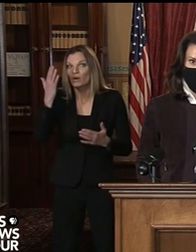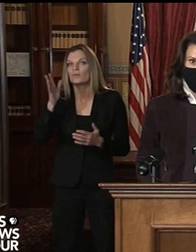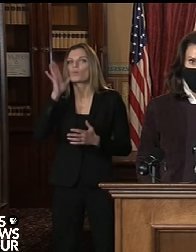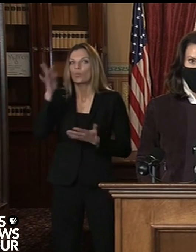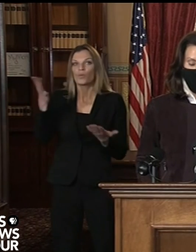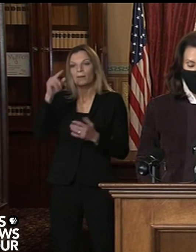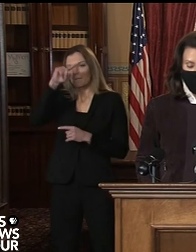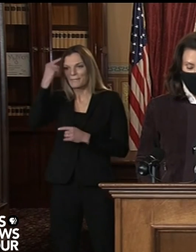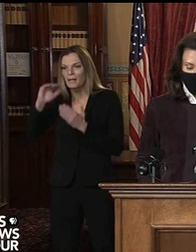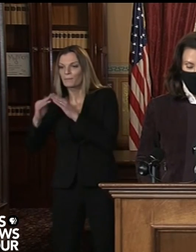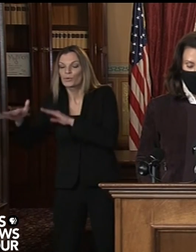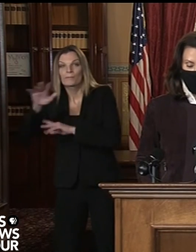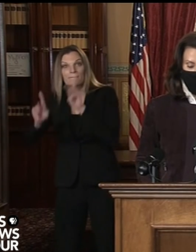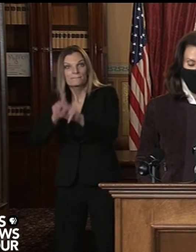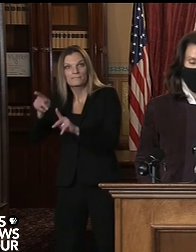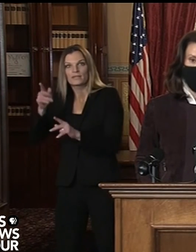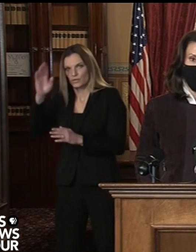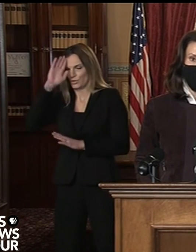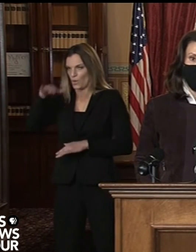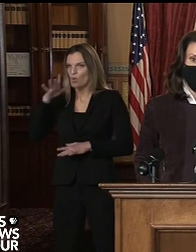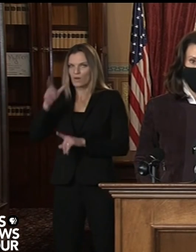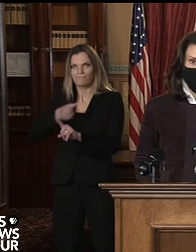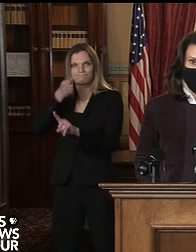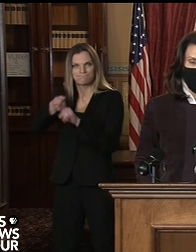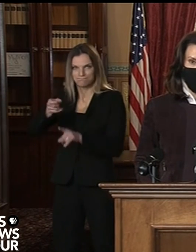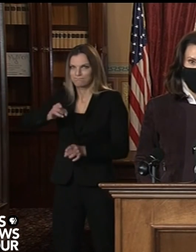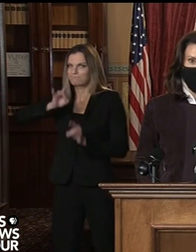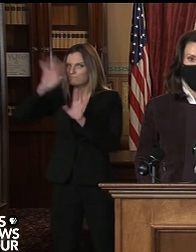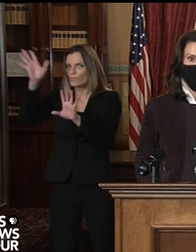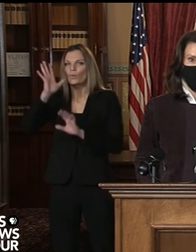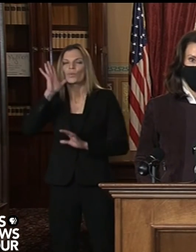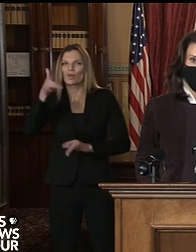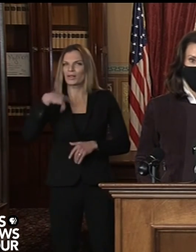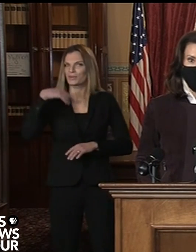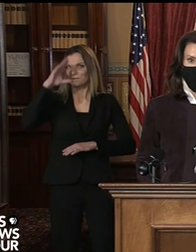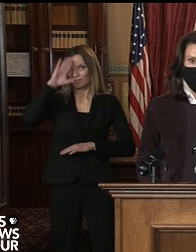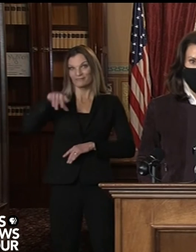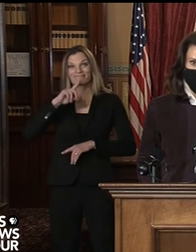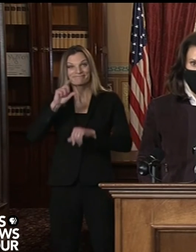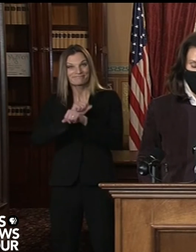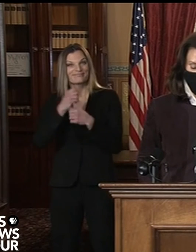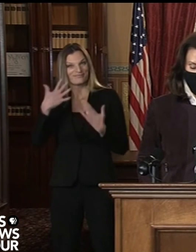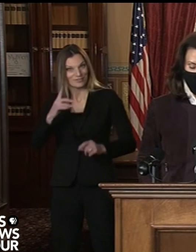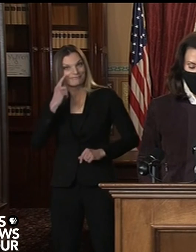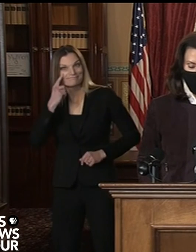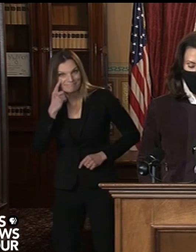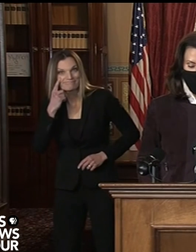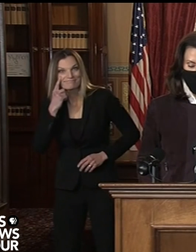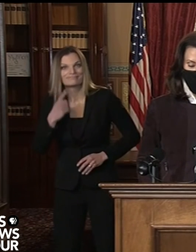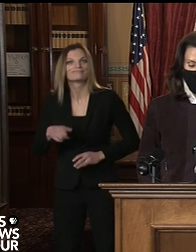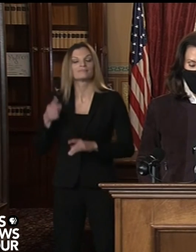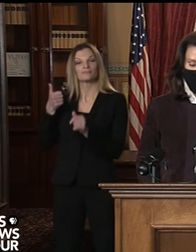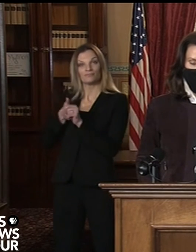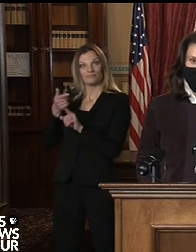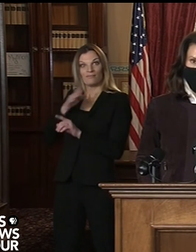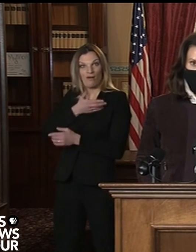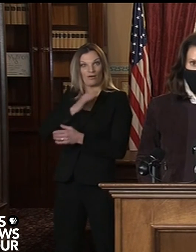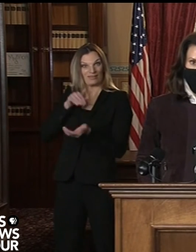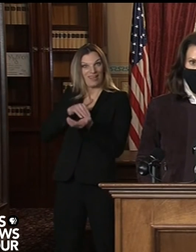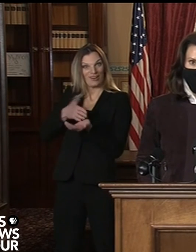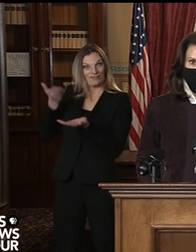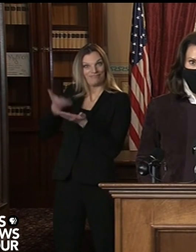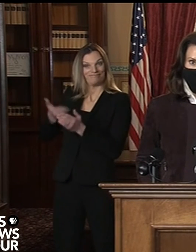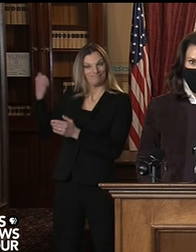black communities. Because here in Michigan, we saw it, and Dr. Khaldun was one of the first people in the nation to identify this.